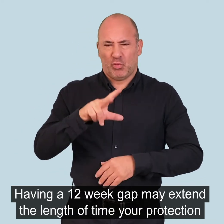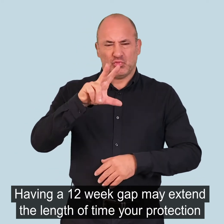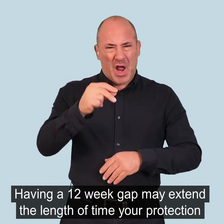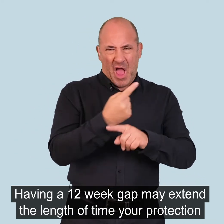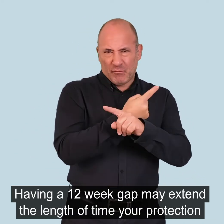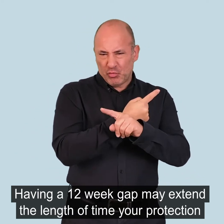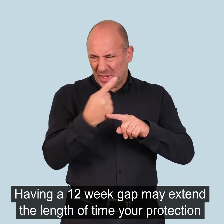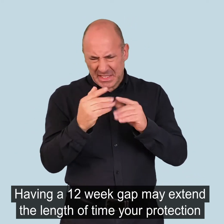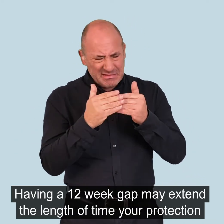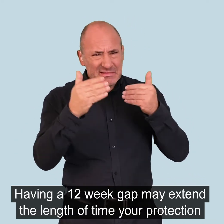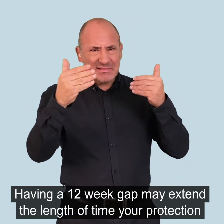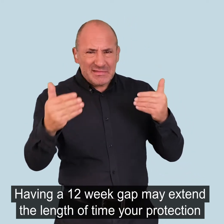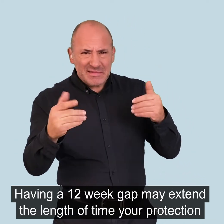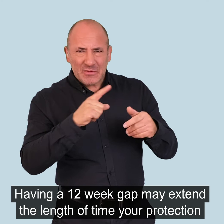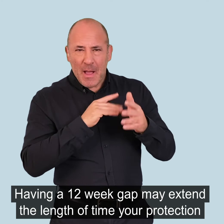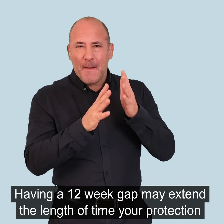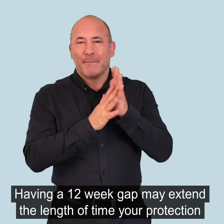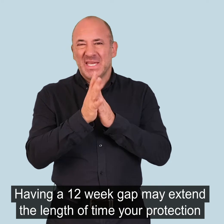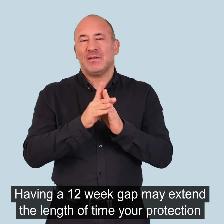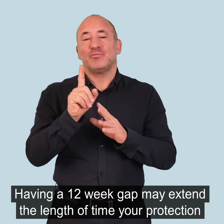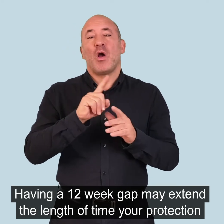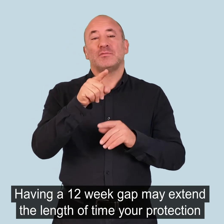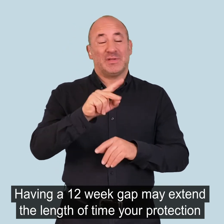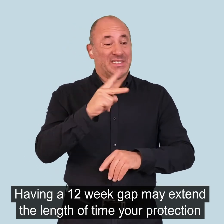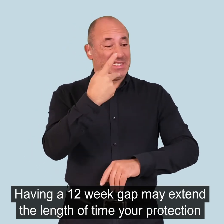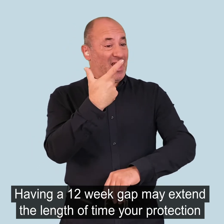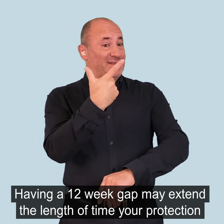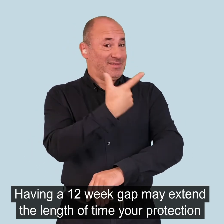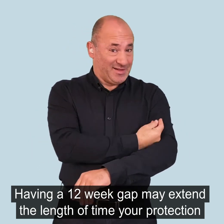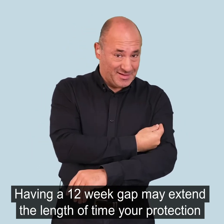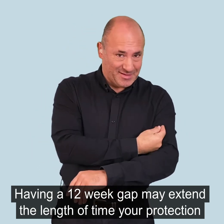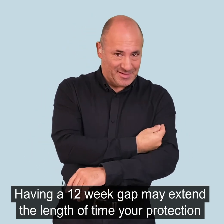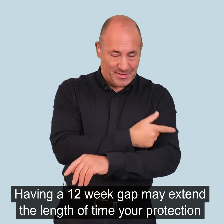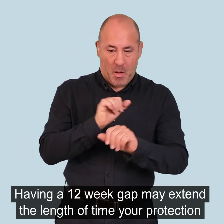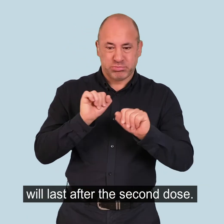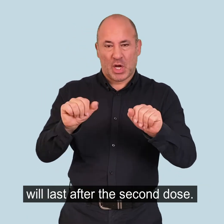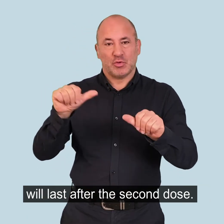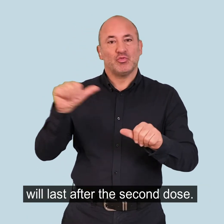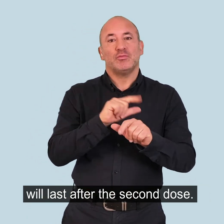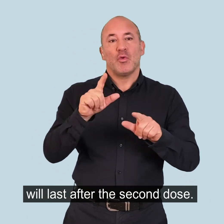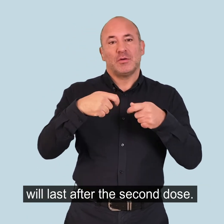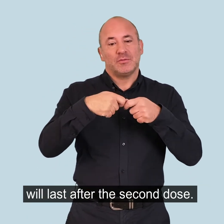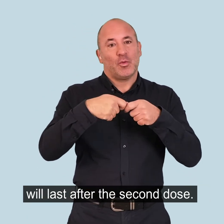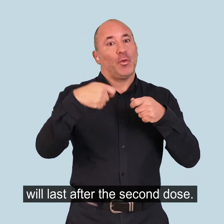Having a 12-week gap may extend the length of time your protection will last after the second dose.